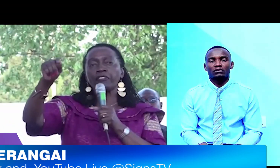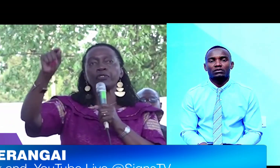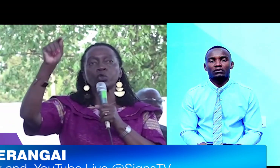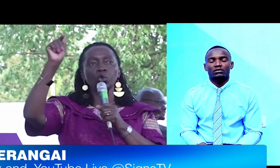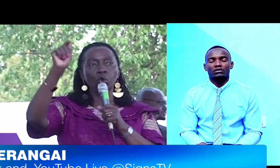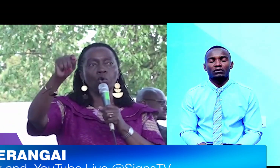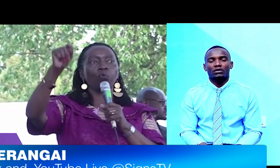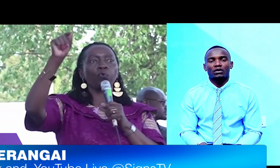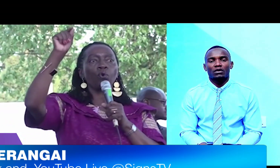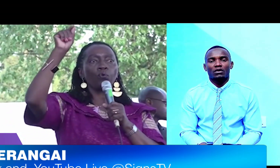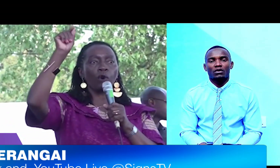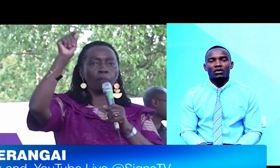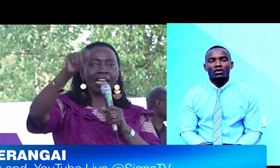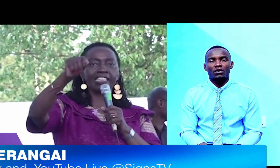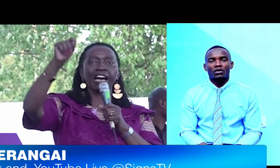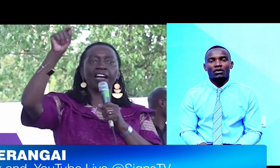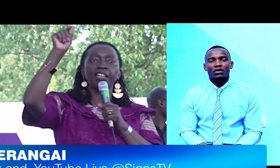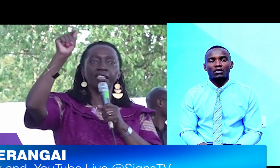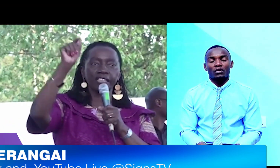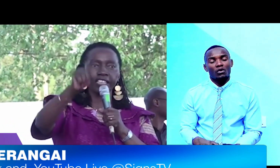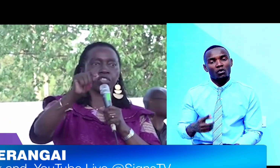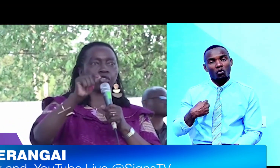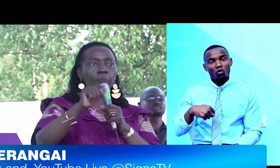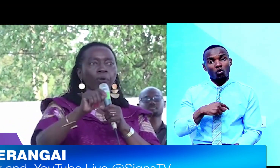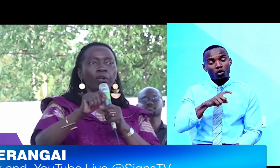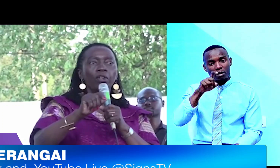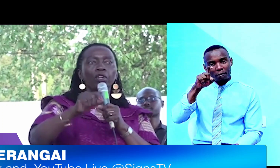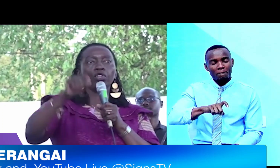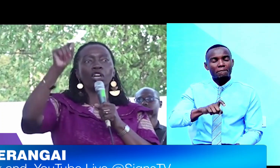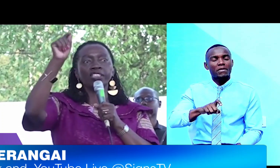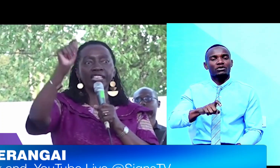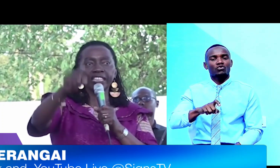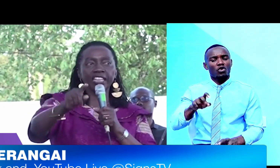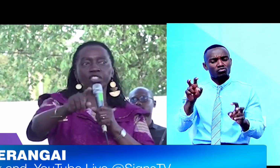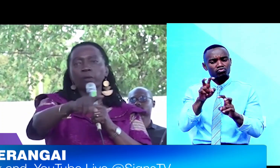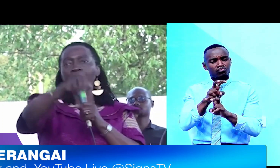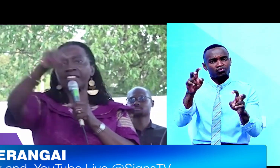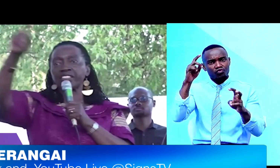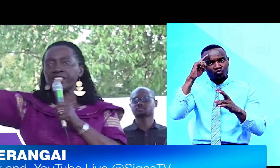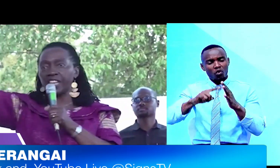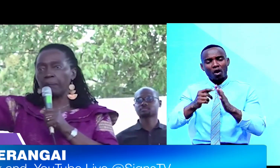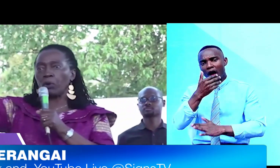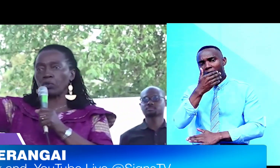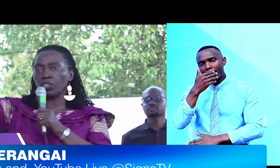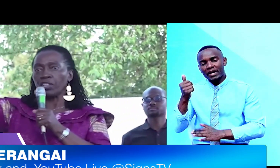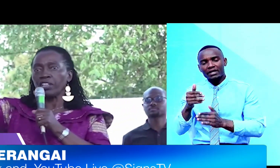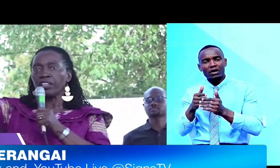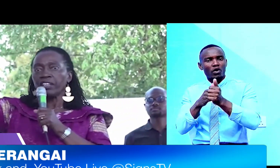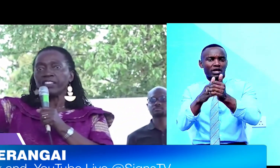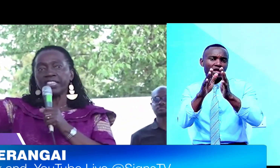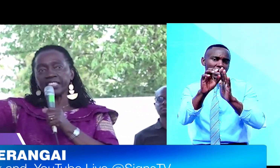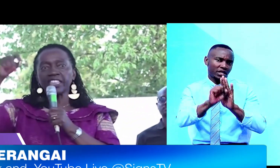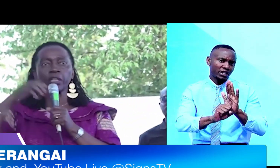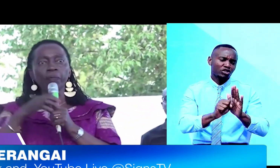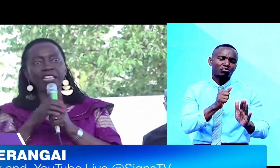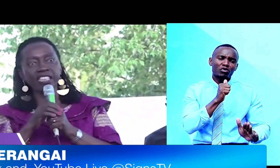Have to look for better leadership, not leadership that resembles the leadership that is